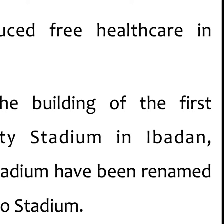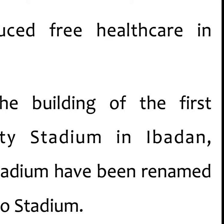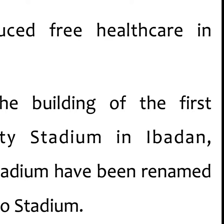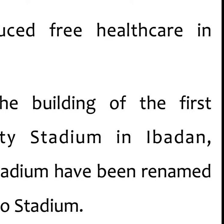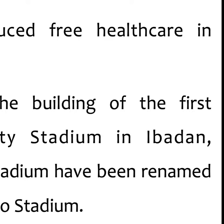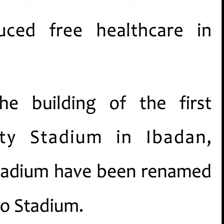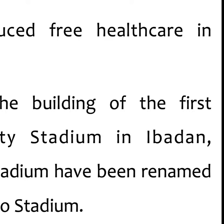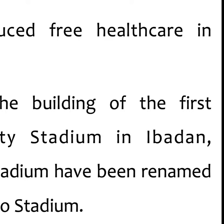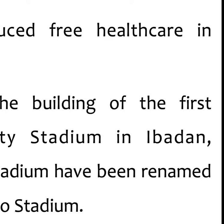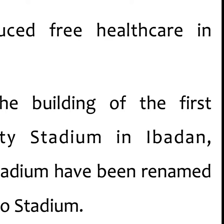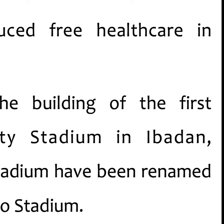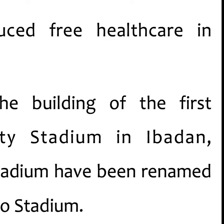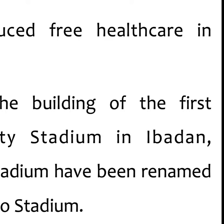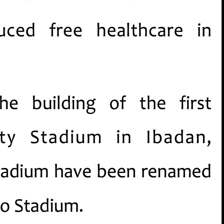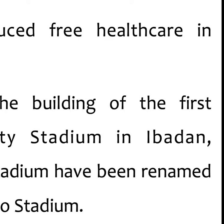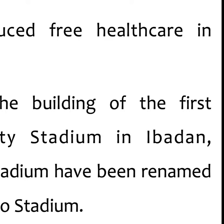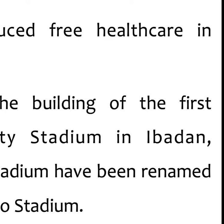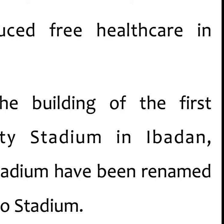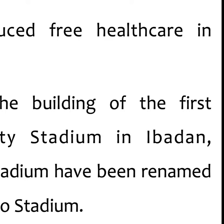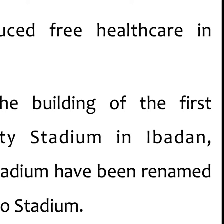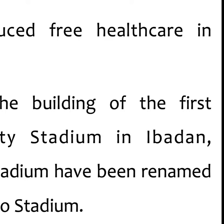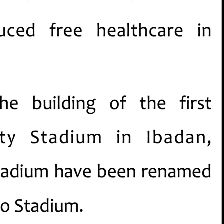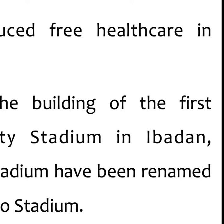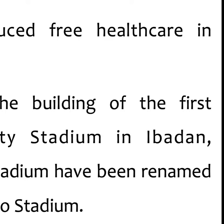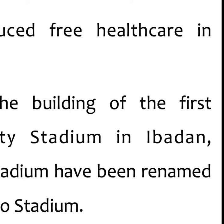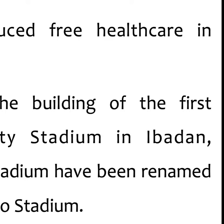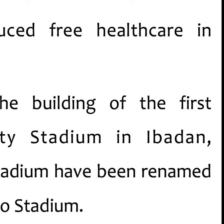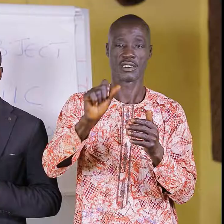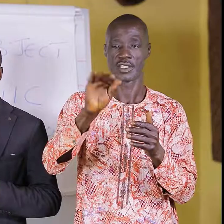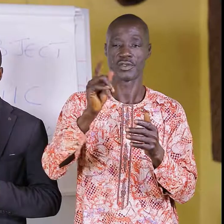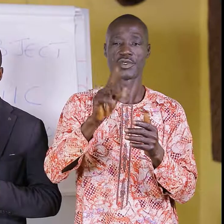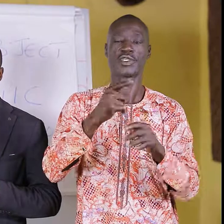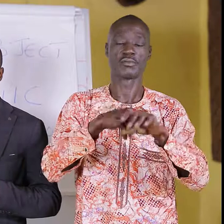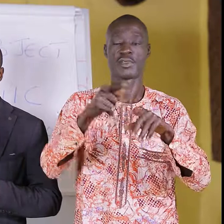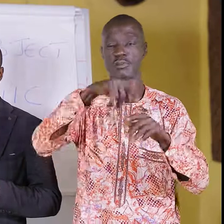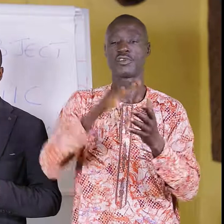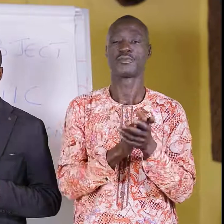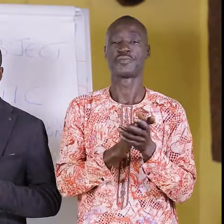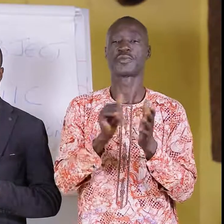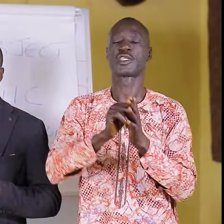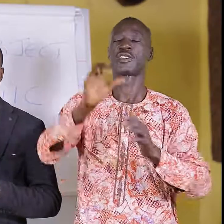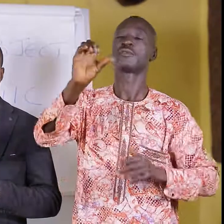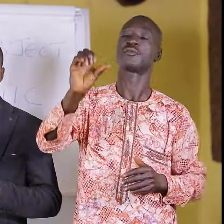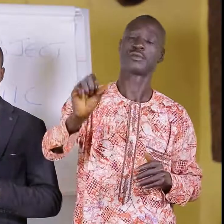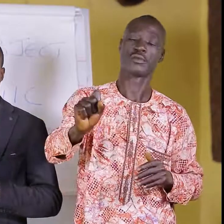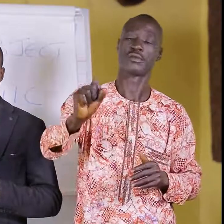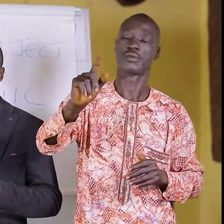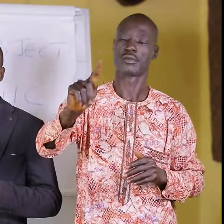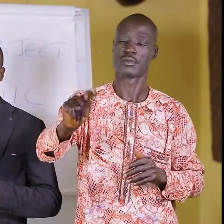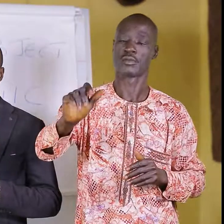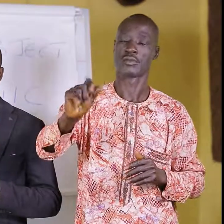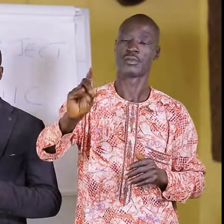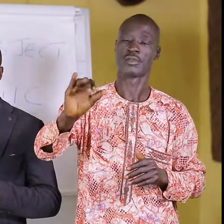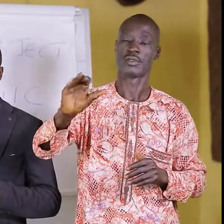The stadium has been renamed Obafemi Awolowo Stadium. It simply means that Chief Obafemi Awolowo